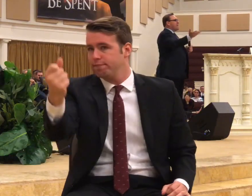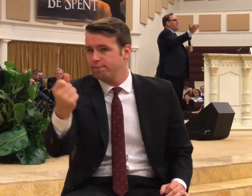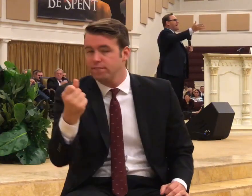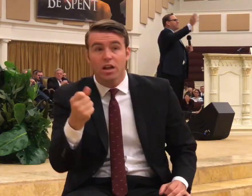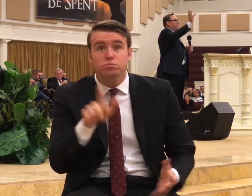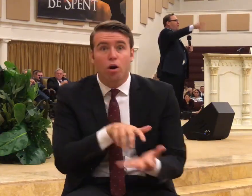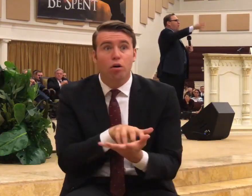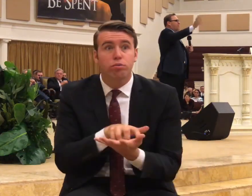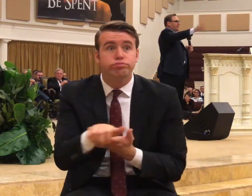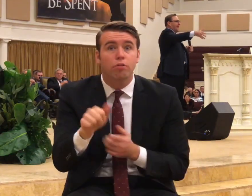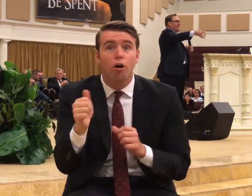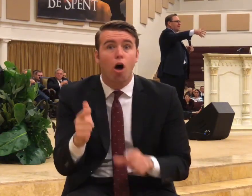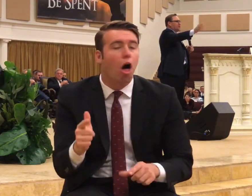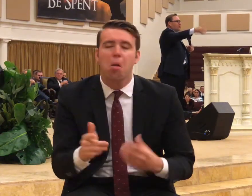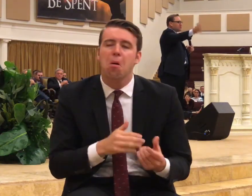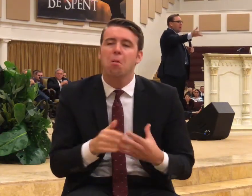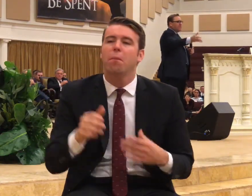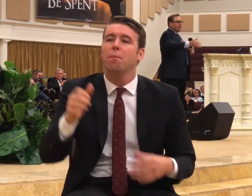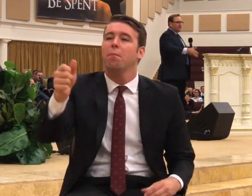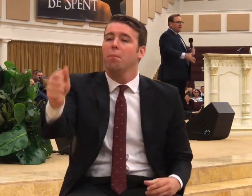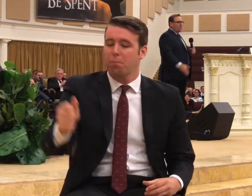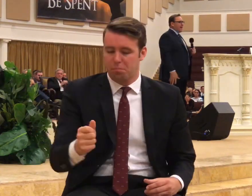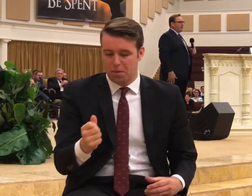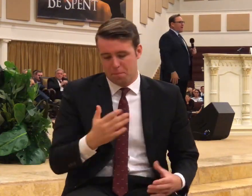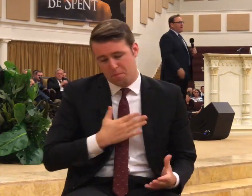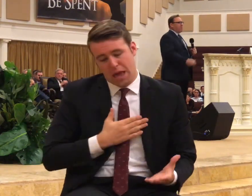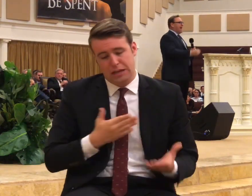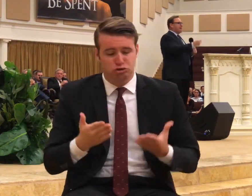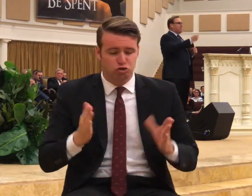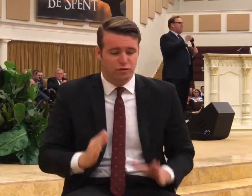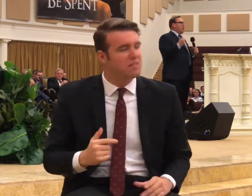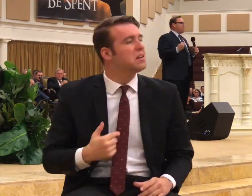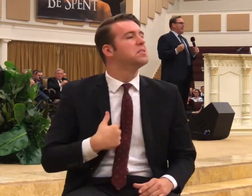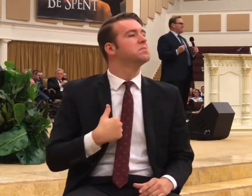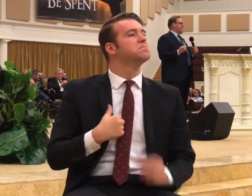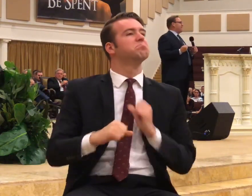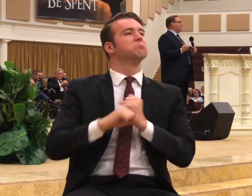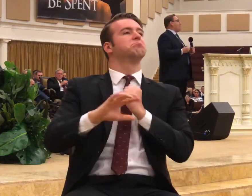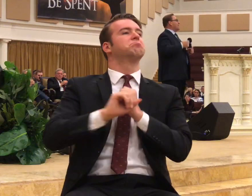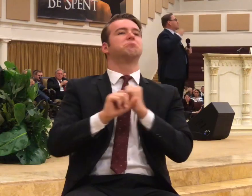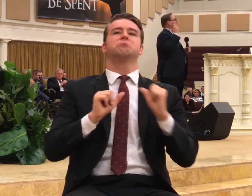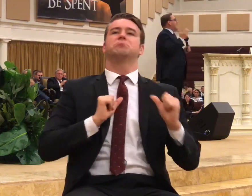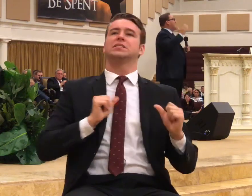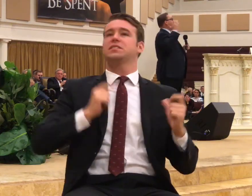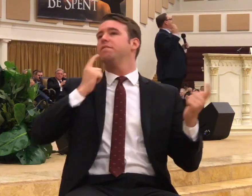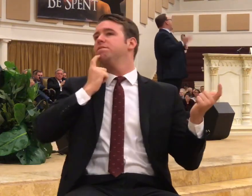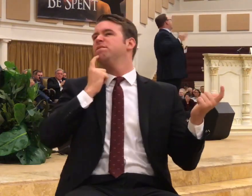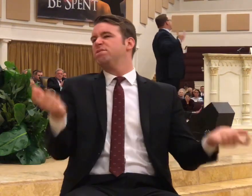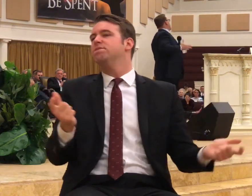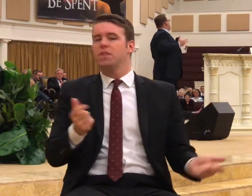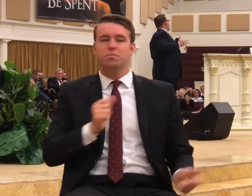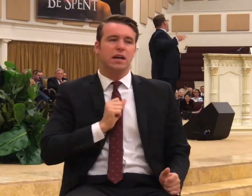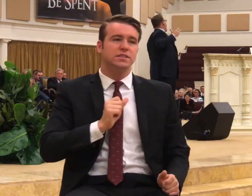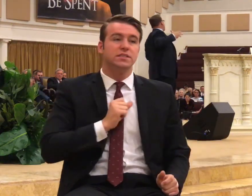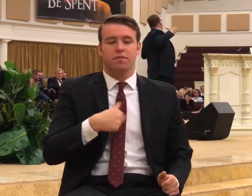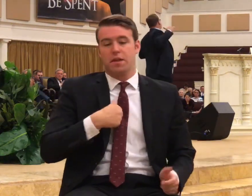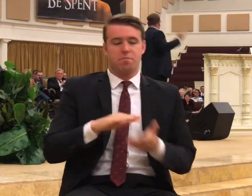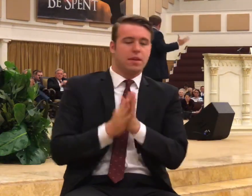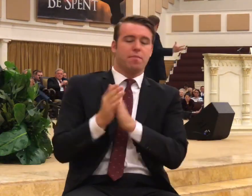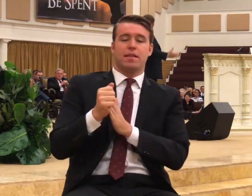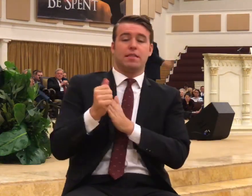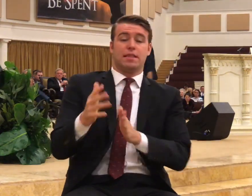did, is make the former king your servant. What a great way to promote myself, and what great leadership